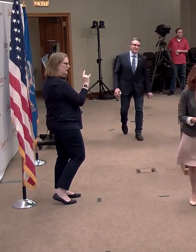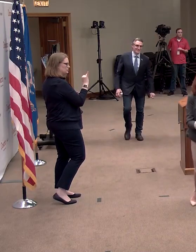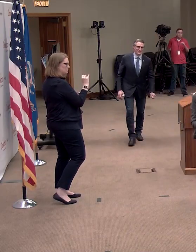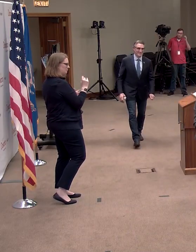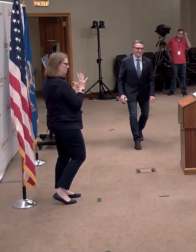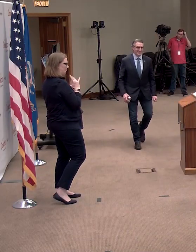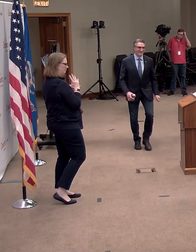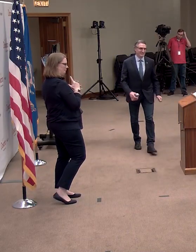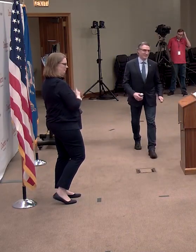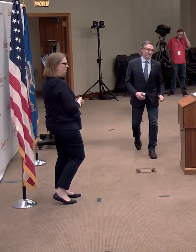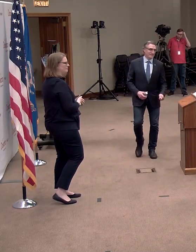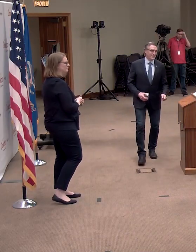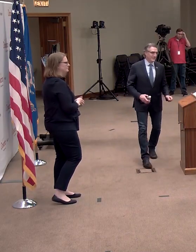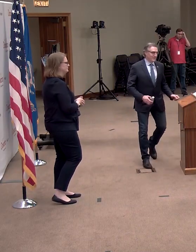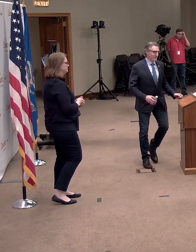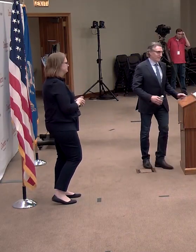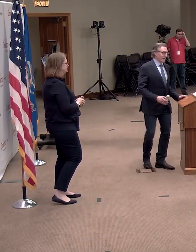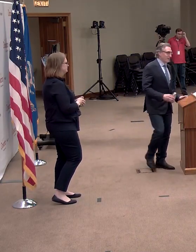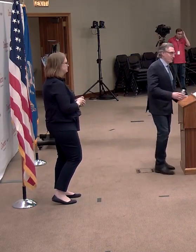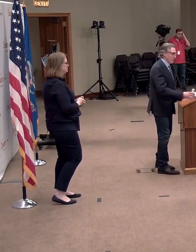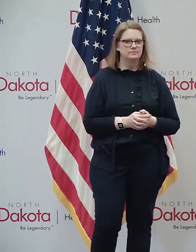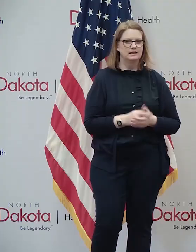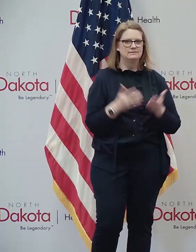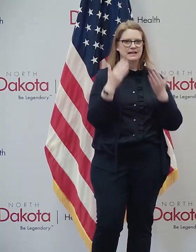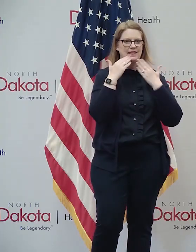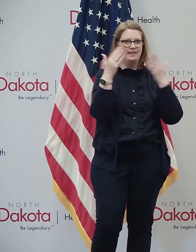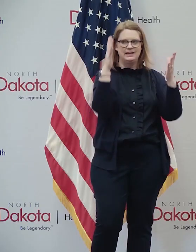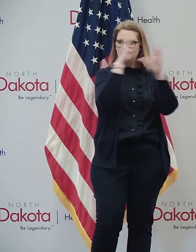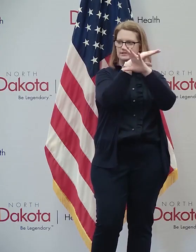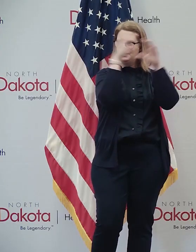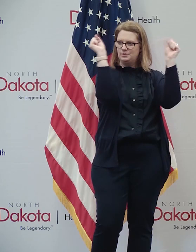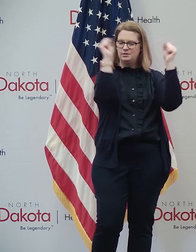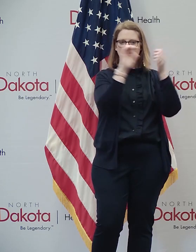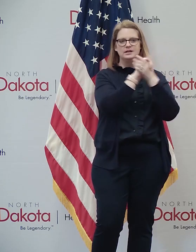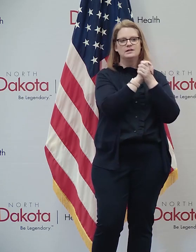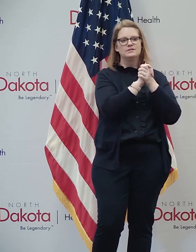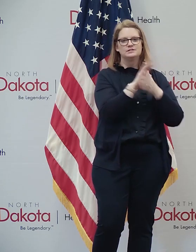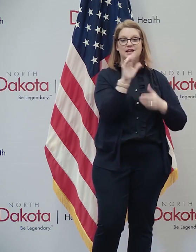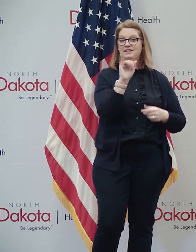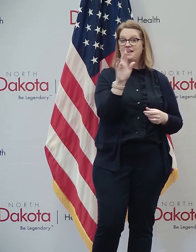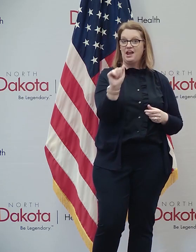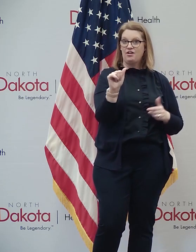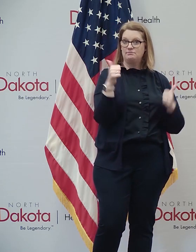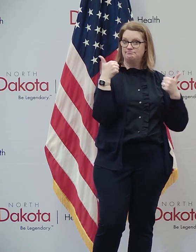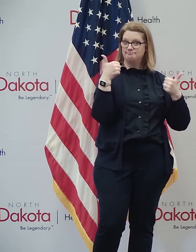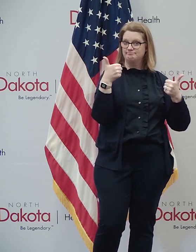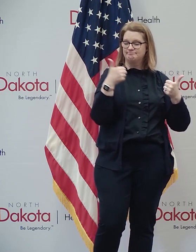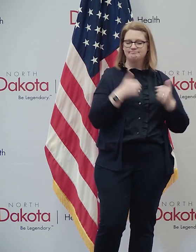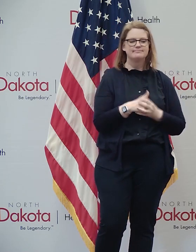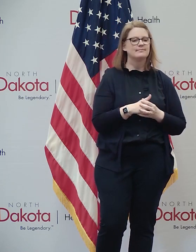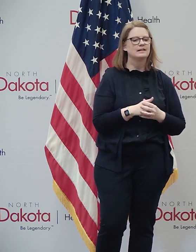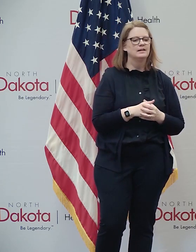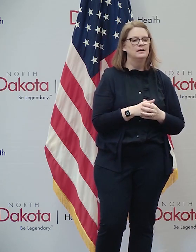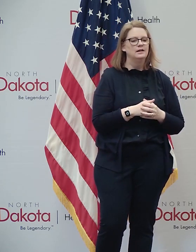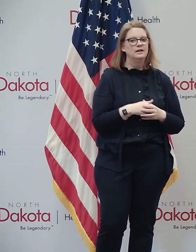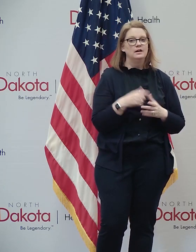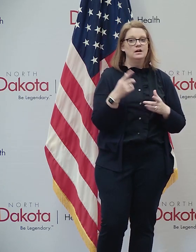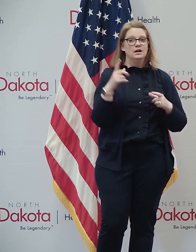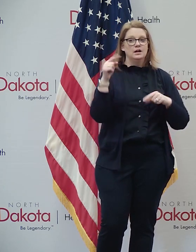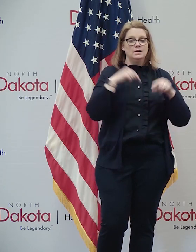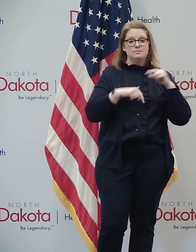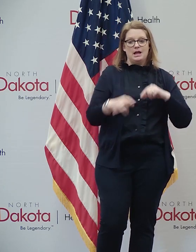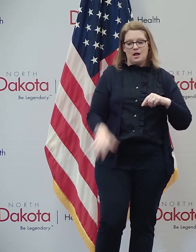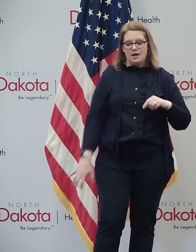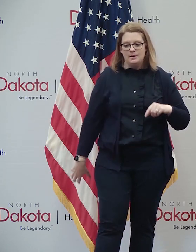one of only two educators nationally for that inaugural award. So shout out to all of our educators, and particularly Kara Forbear